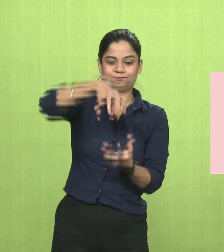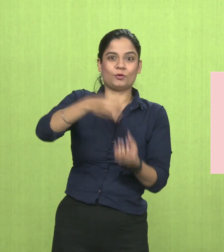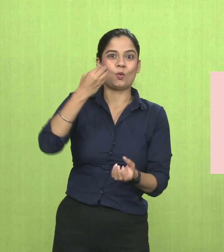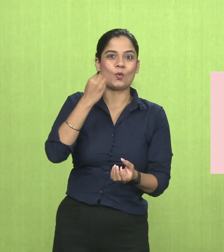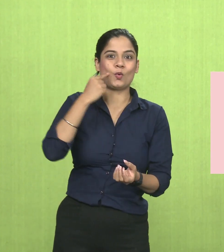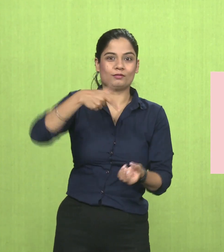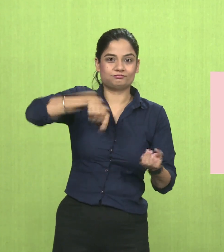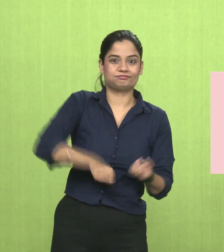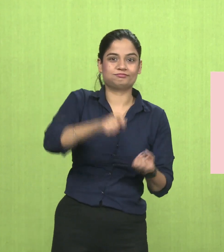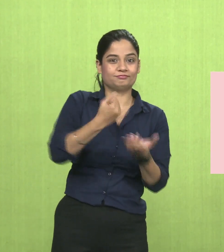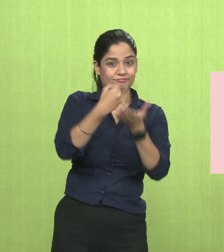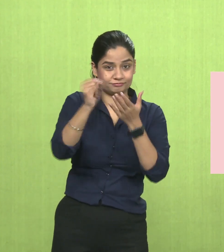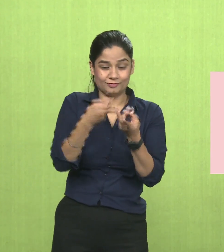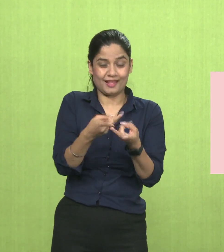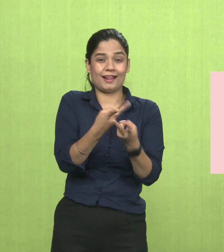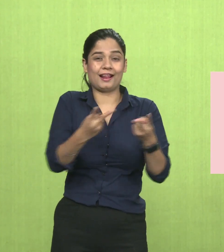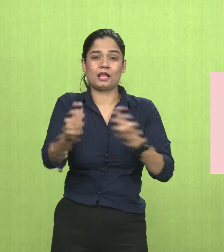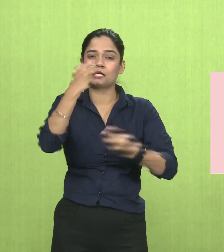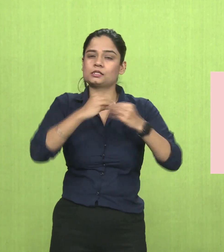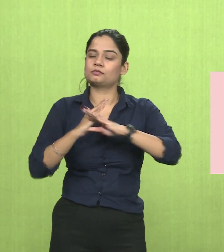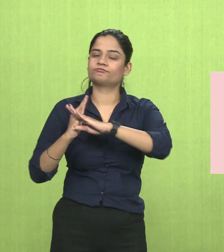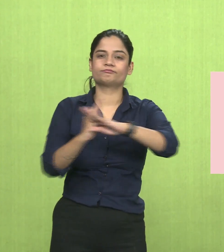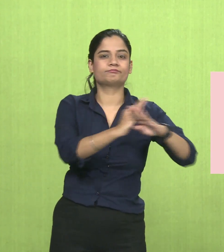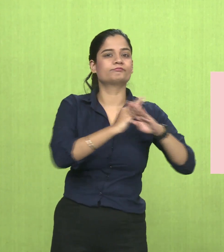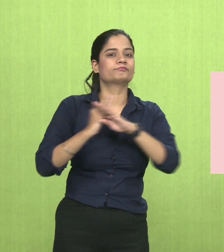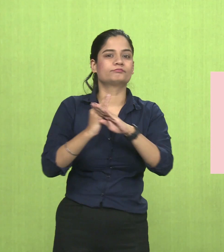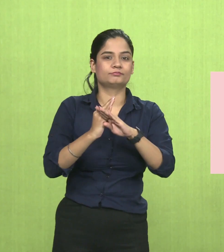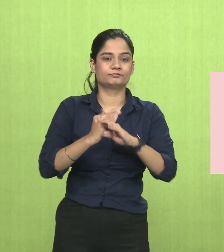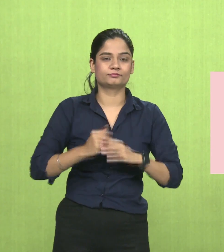pakoda, samosa, puri, etc., which are rich in oil. Should not take them at all.